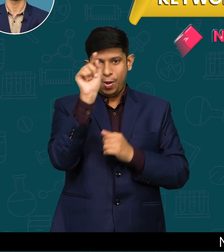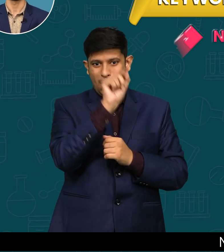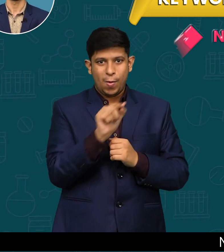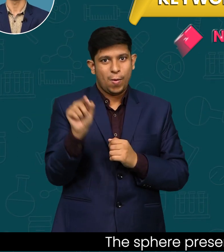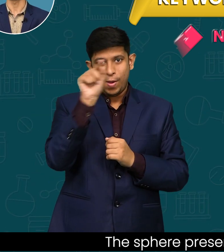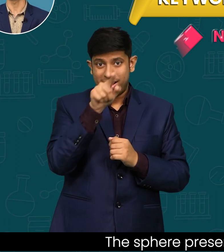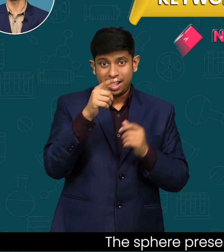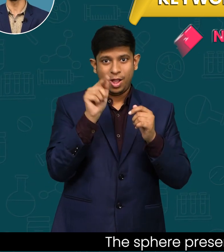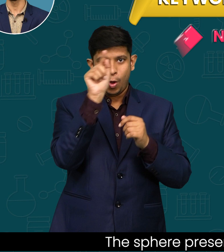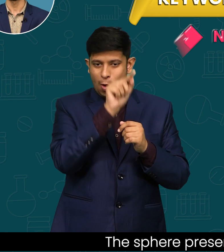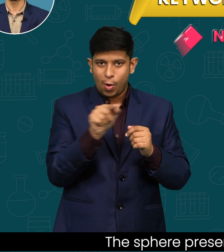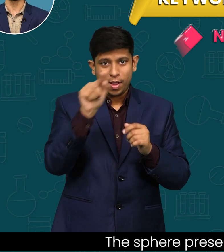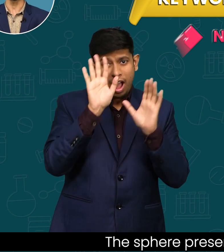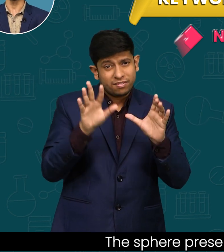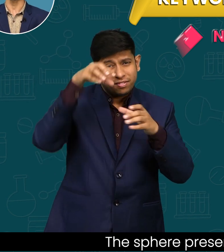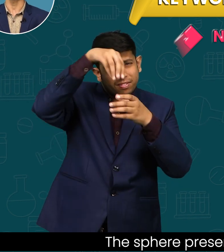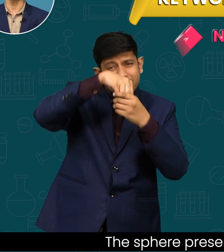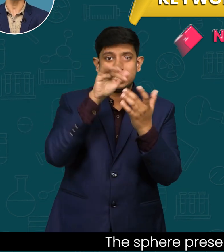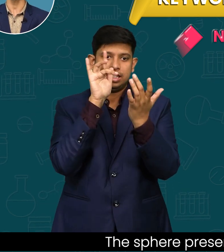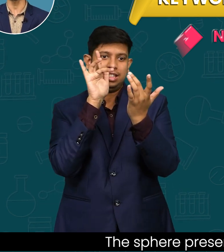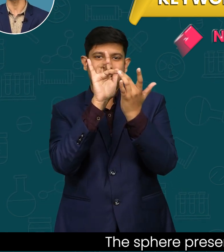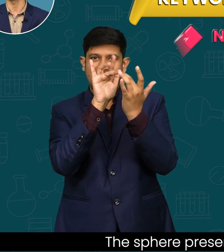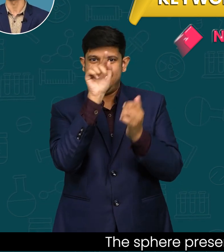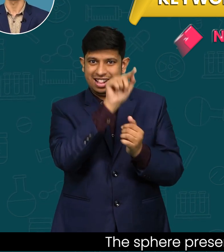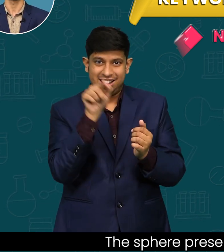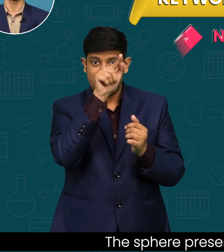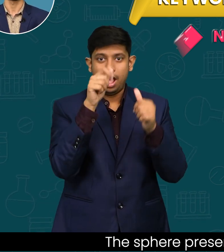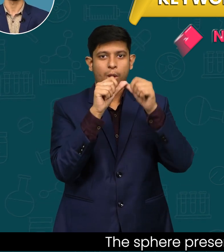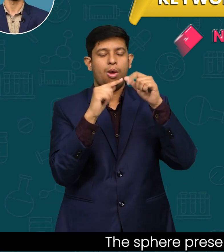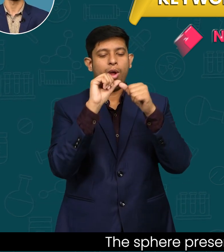Nucleus. The sphere present at the center of atom.